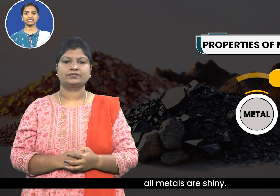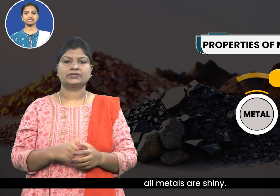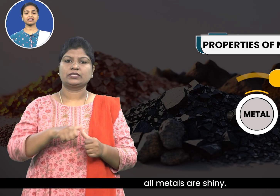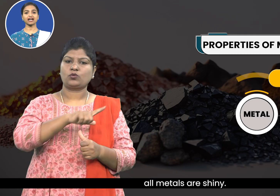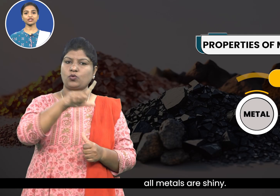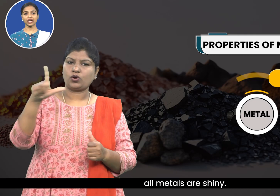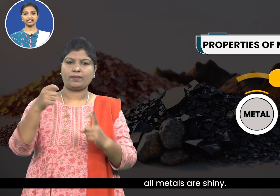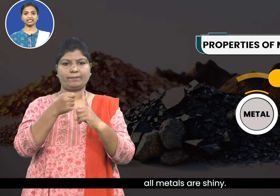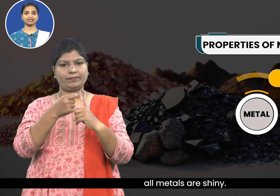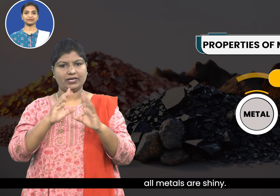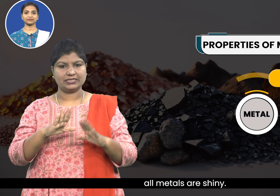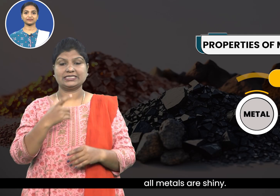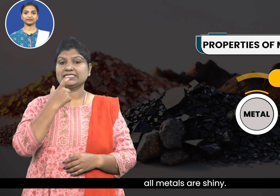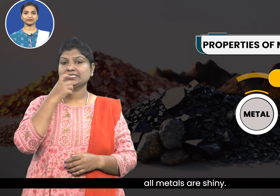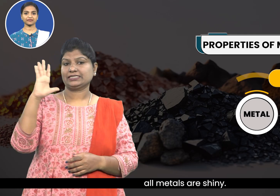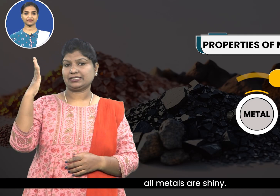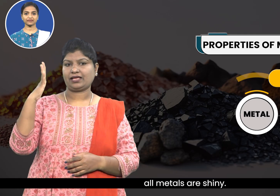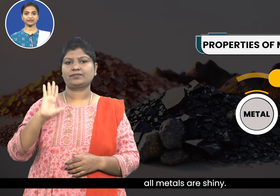All metals are shiny.